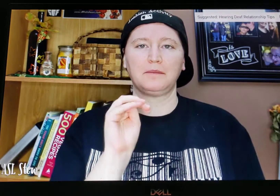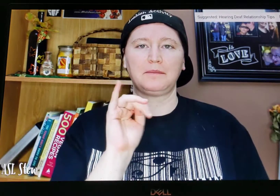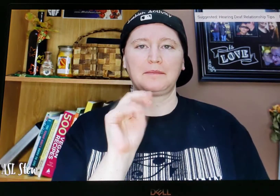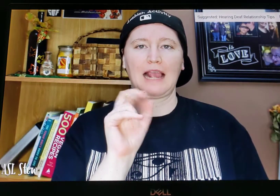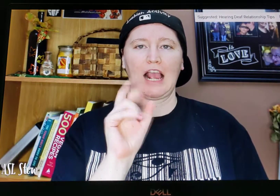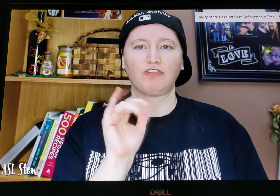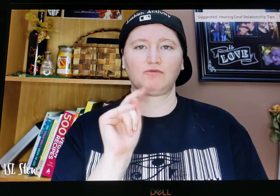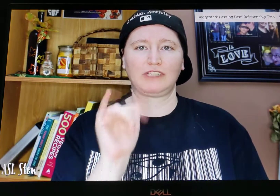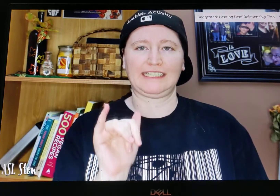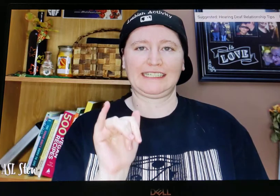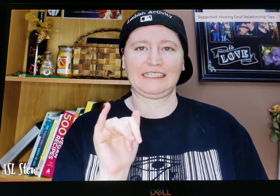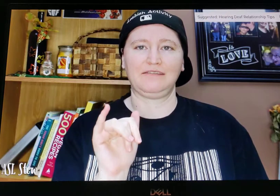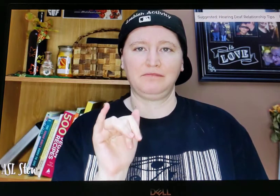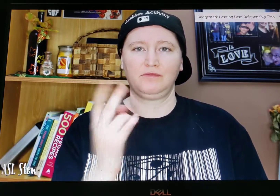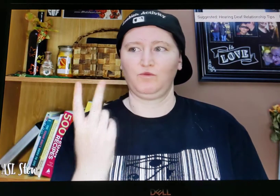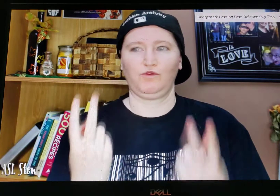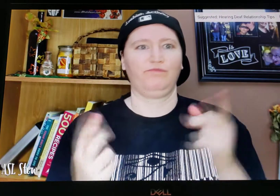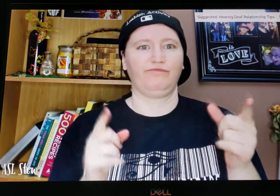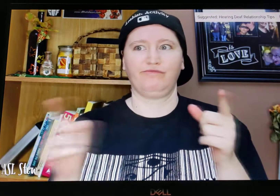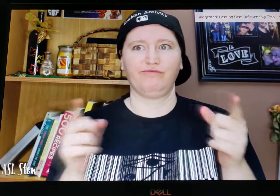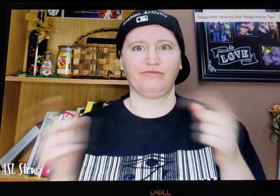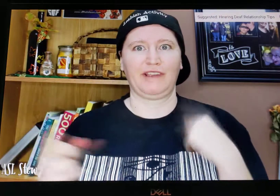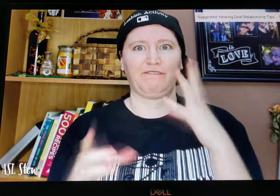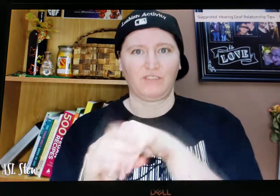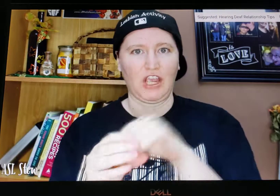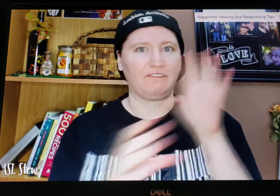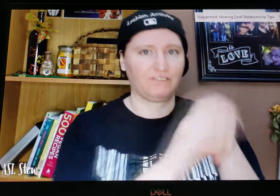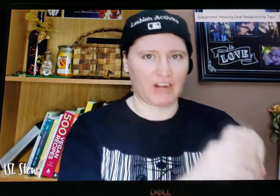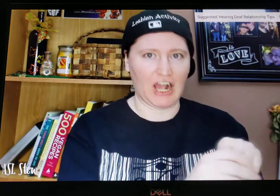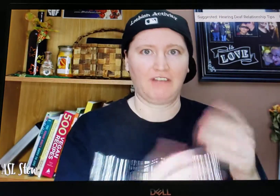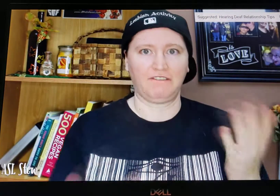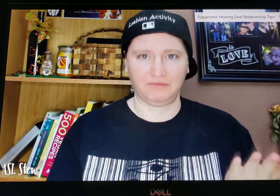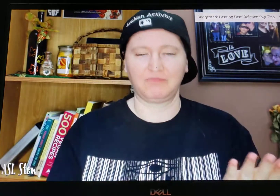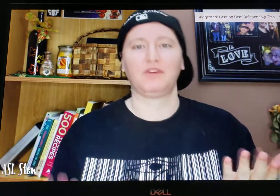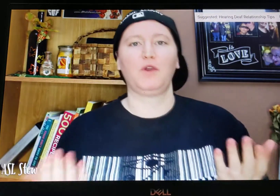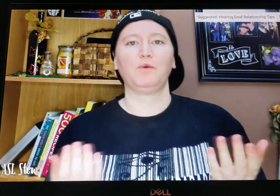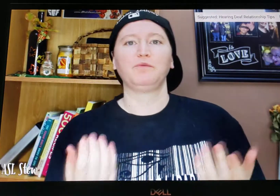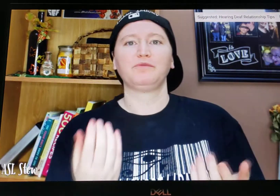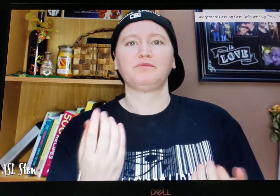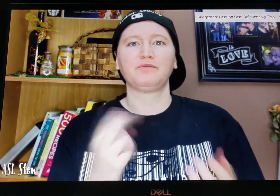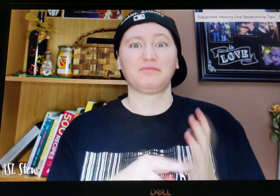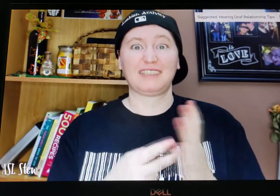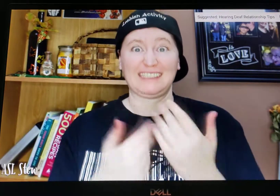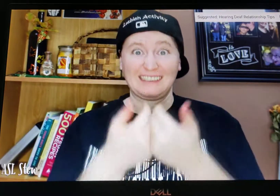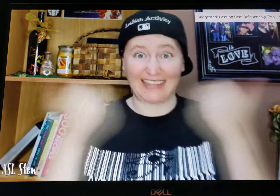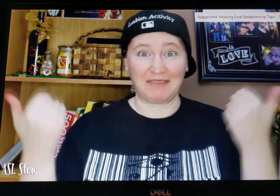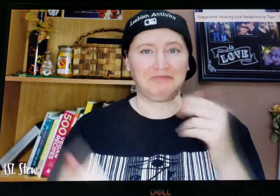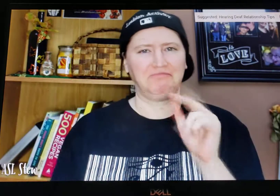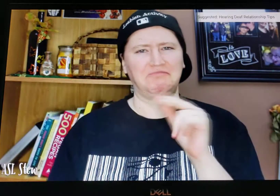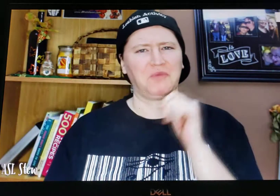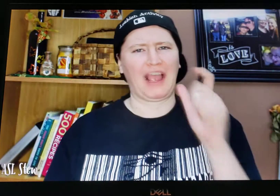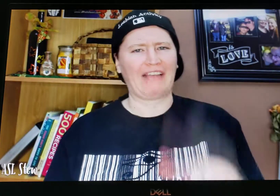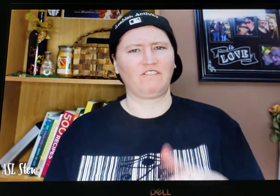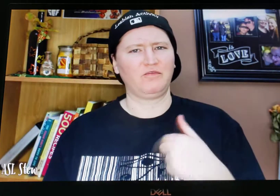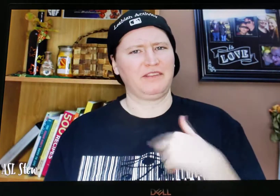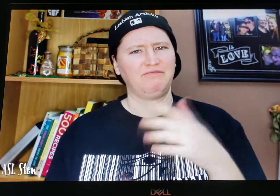That makes me a double minority. I'm a part of two minority groups and it doesn't mean